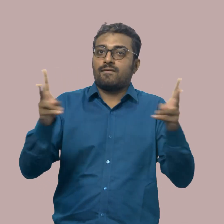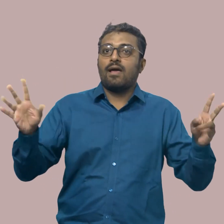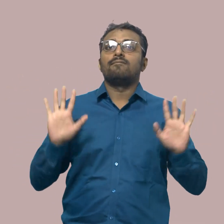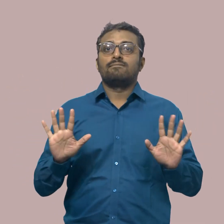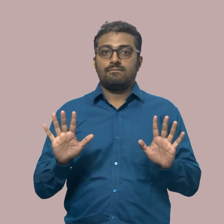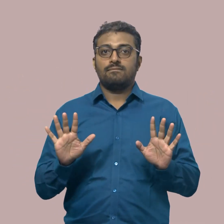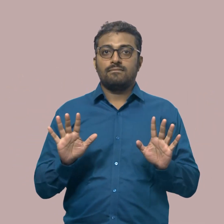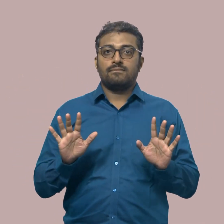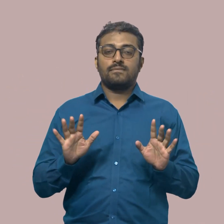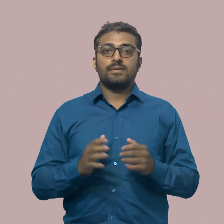In such case,